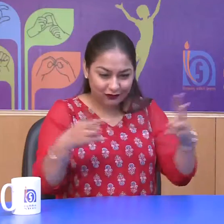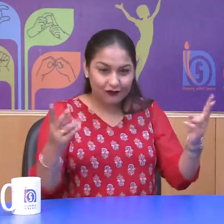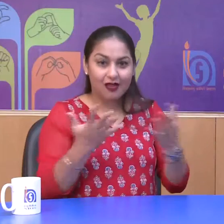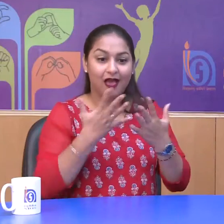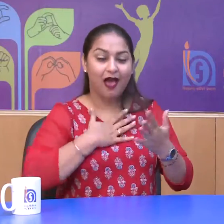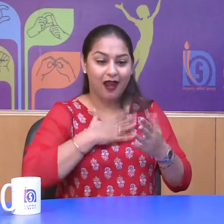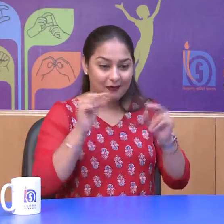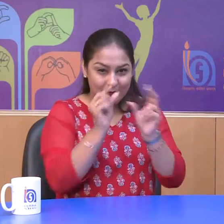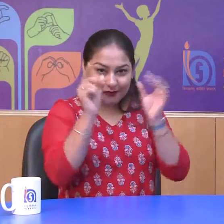Now, chemistry.